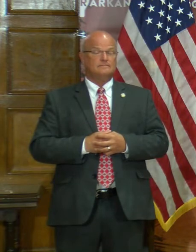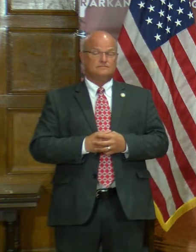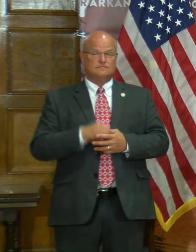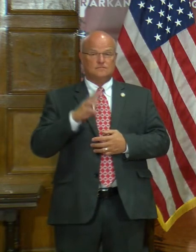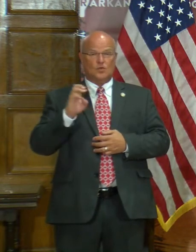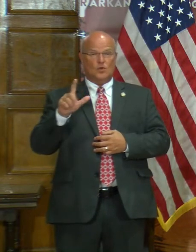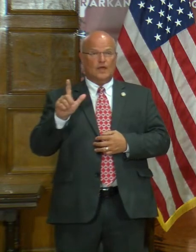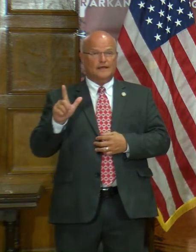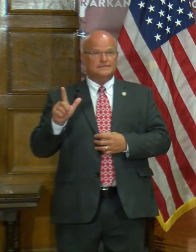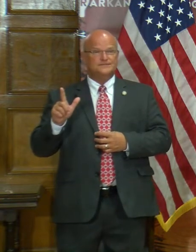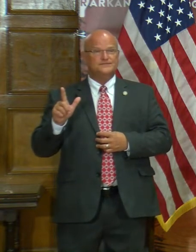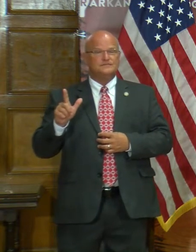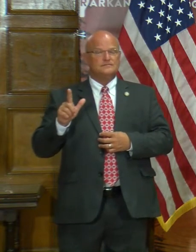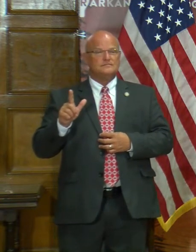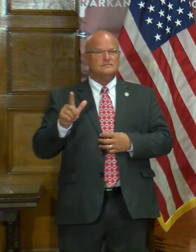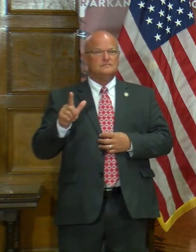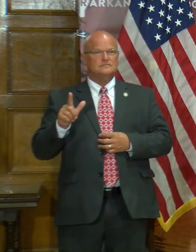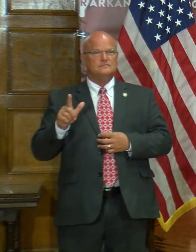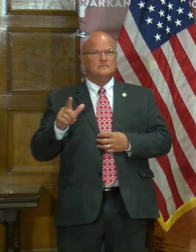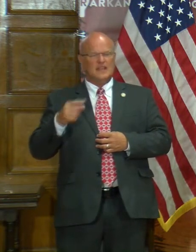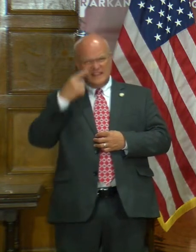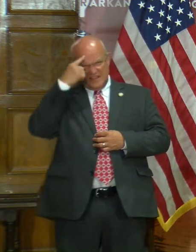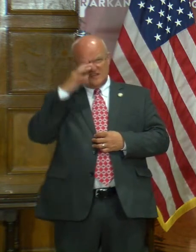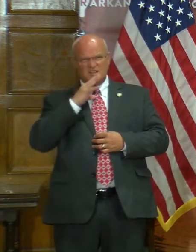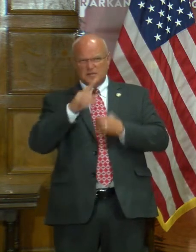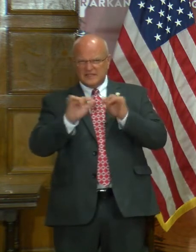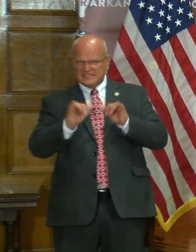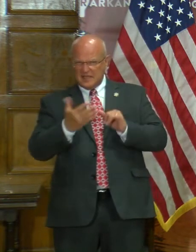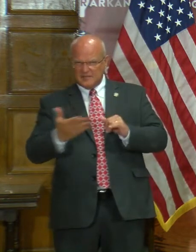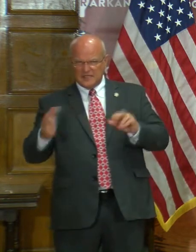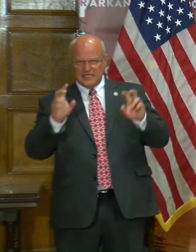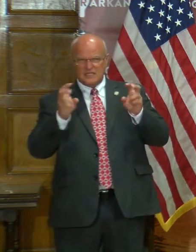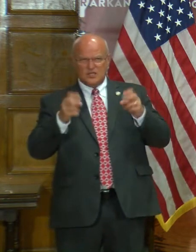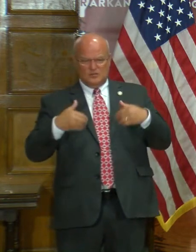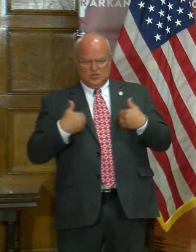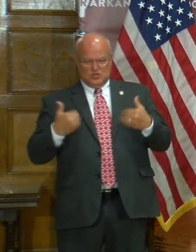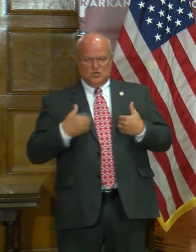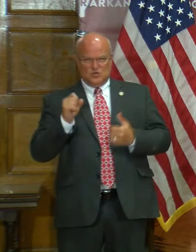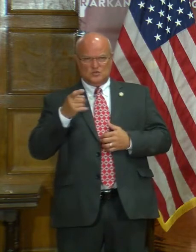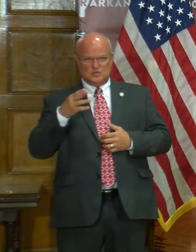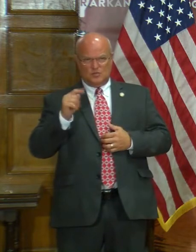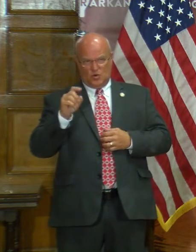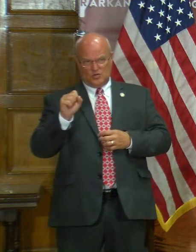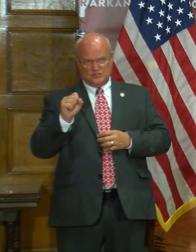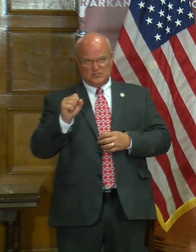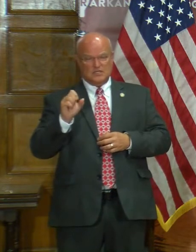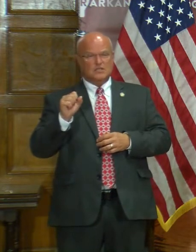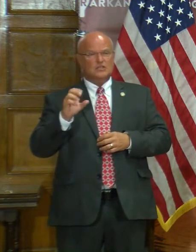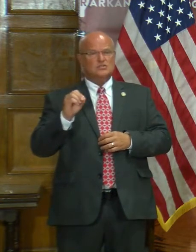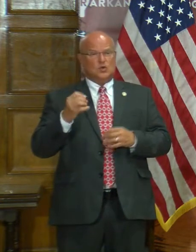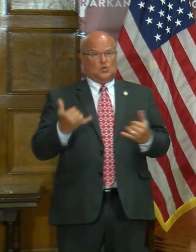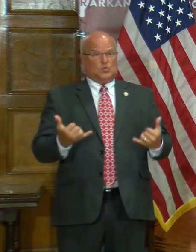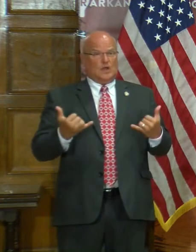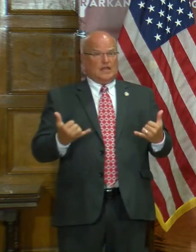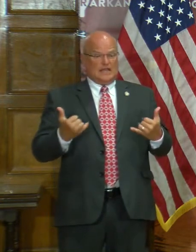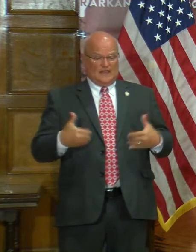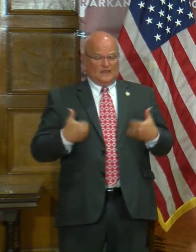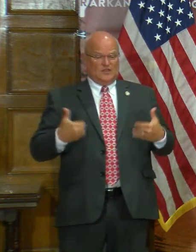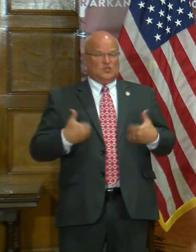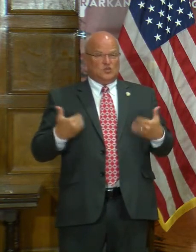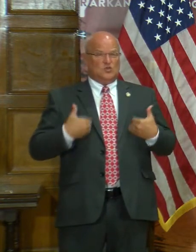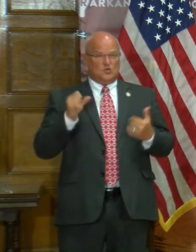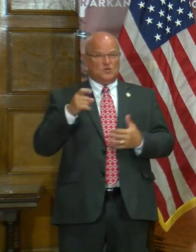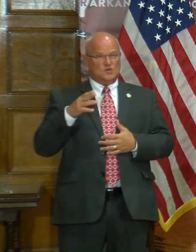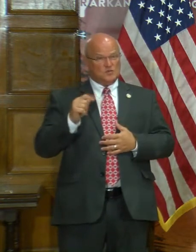Well, I believe we're talking about the same thing in terms of youth sports. And so right now, the youth